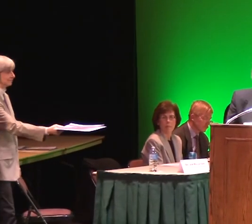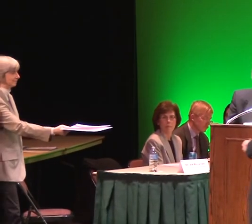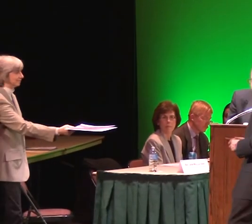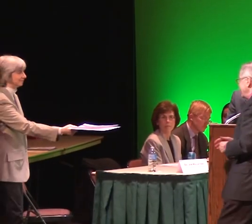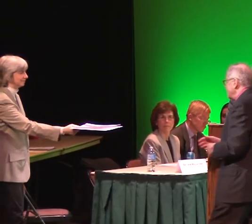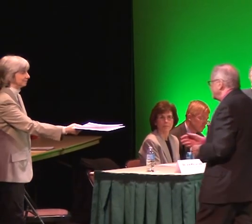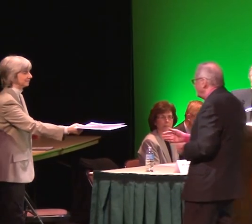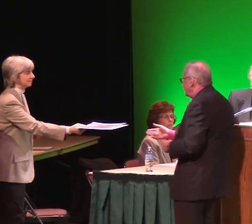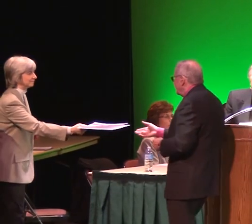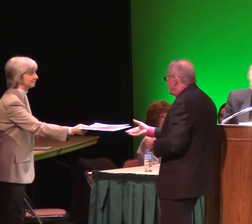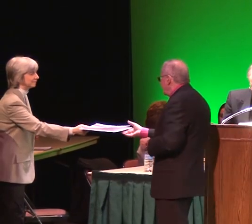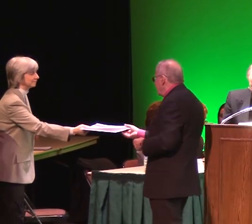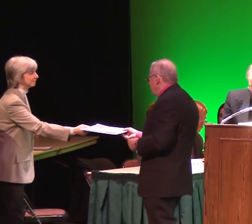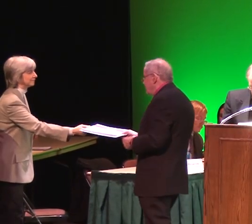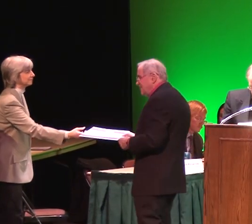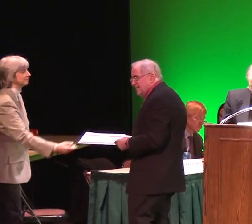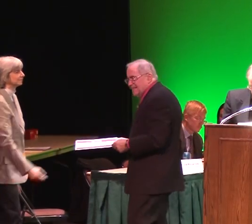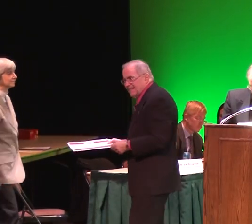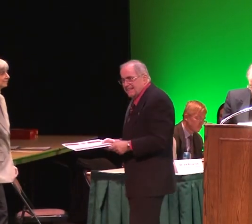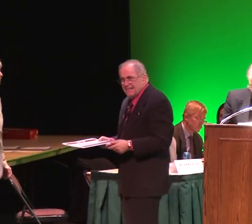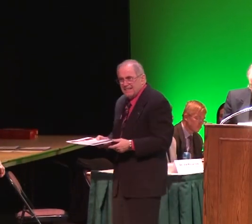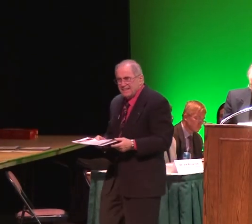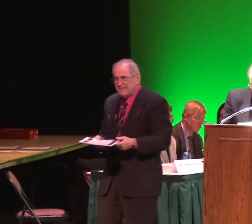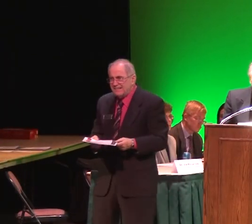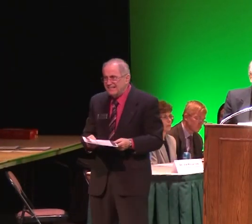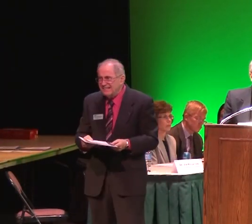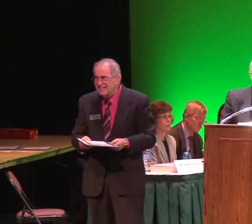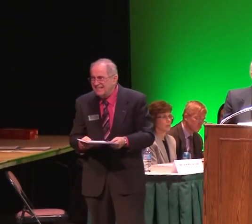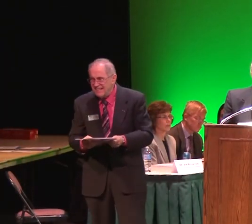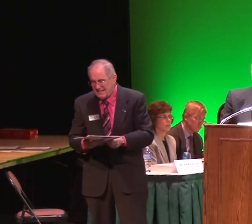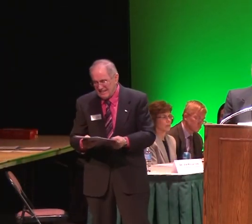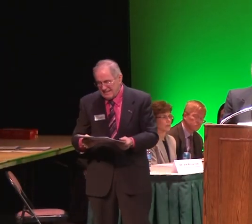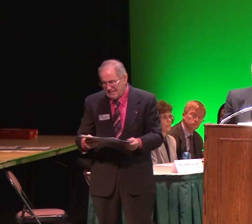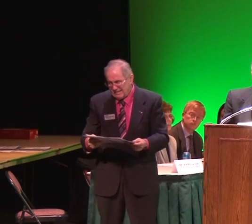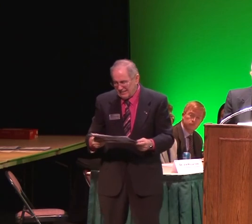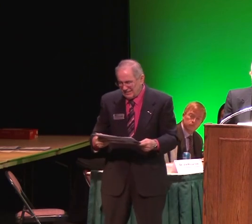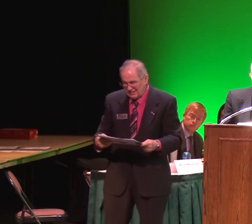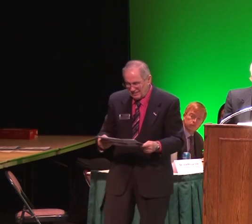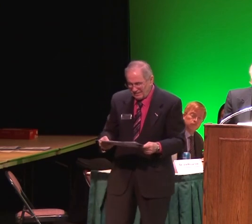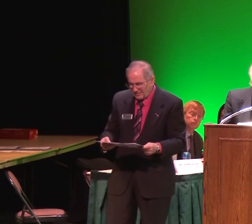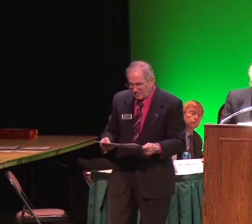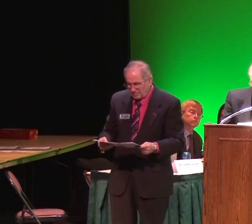And Christine A. Schremp from St. John the Evangelist School.